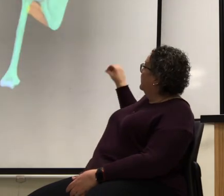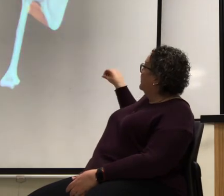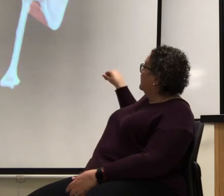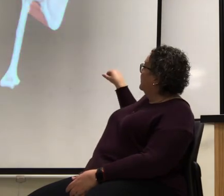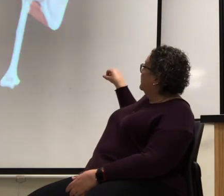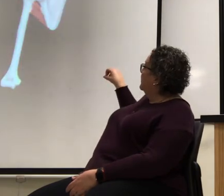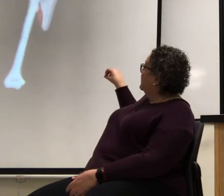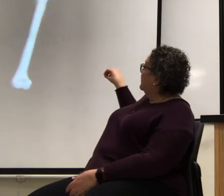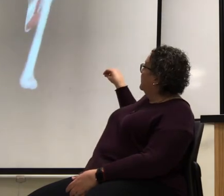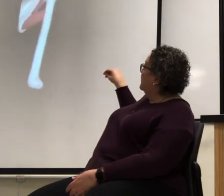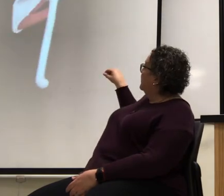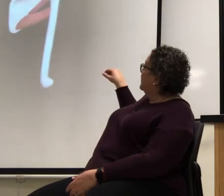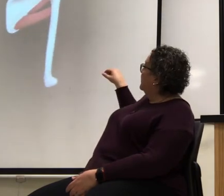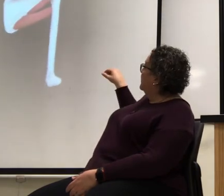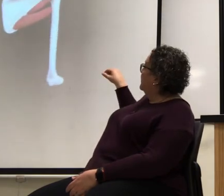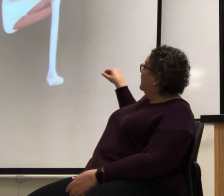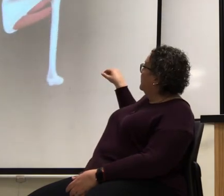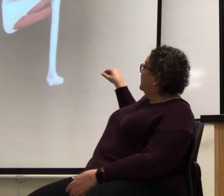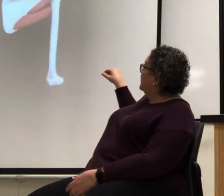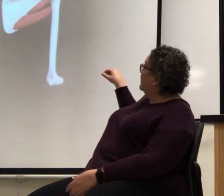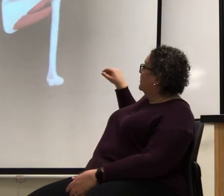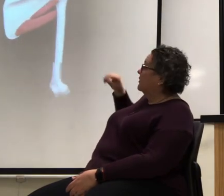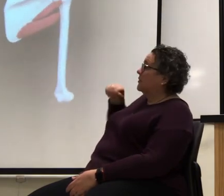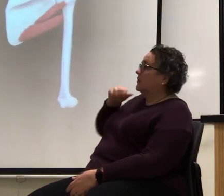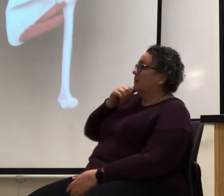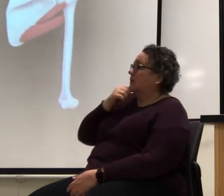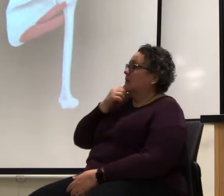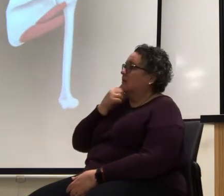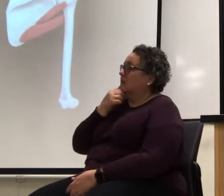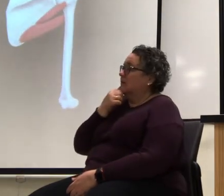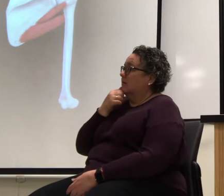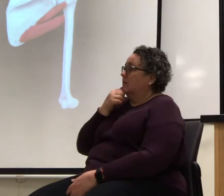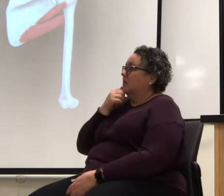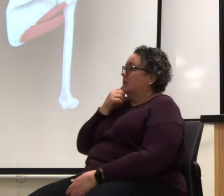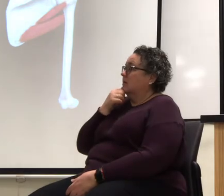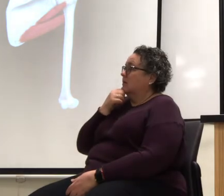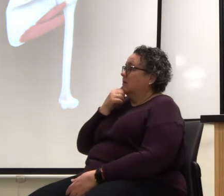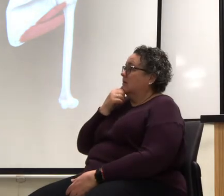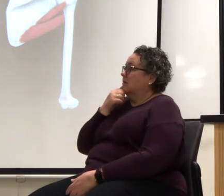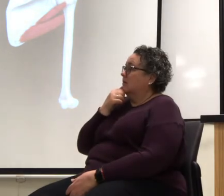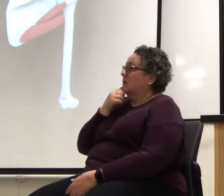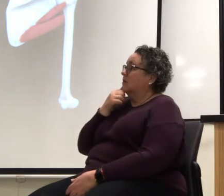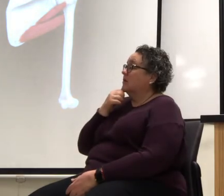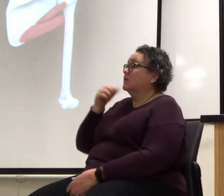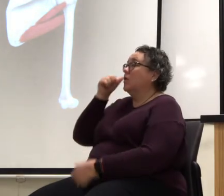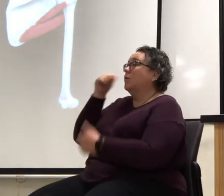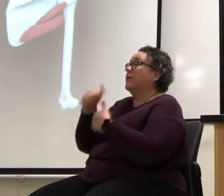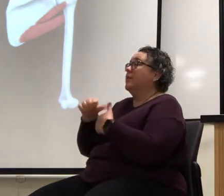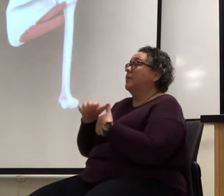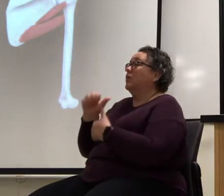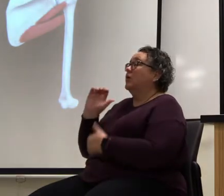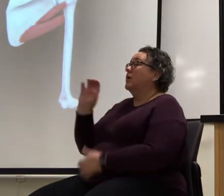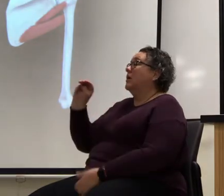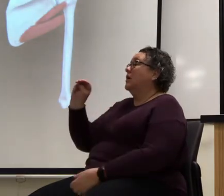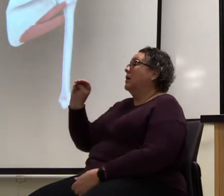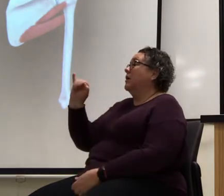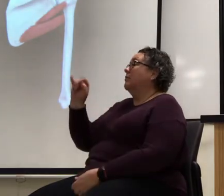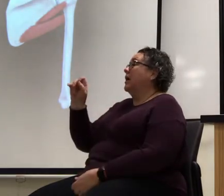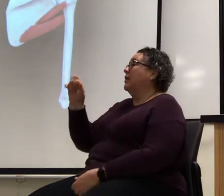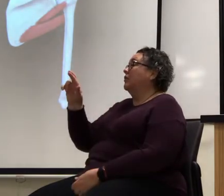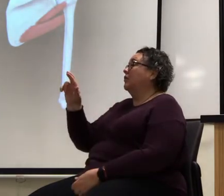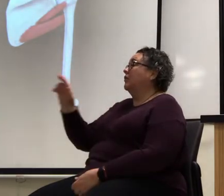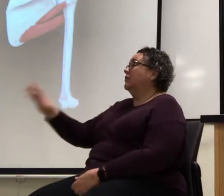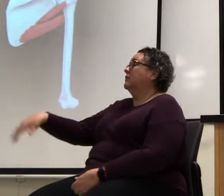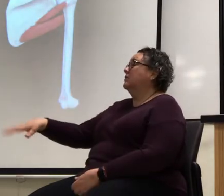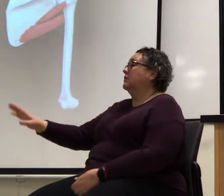It's So remember our rule, minors are superior.